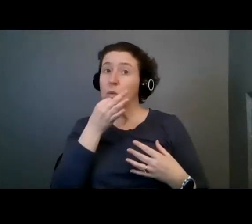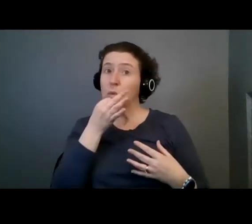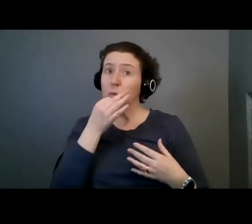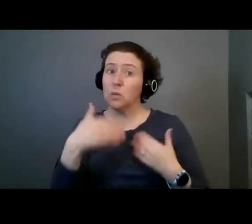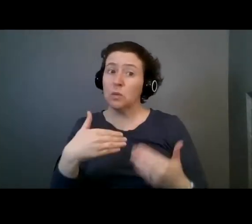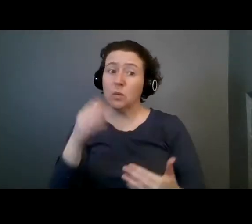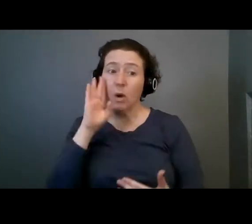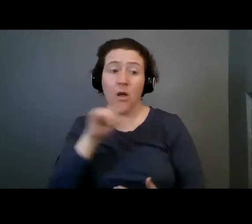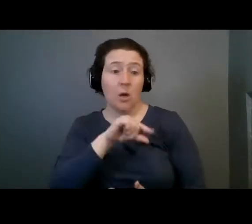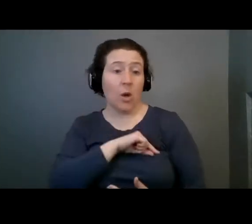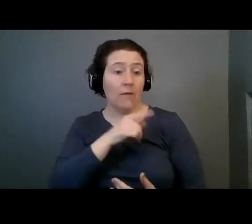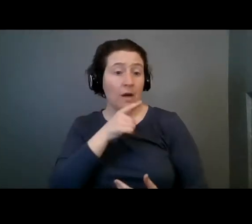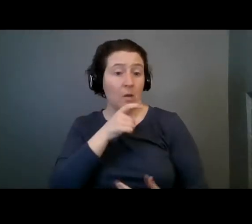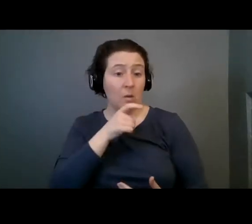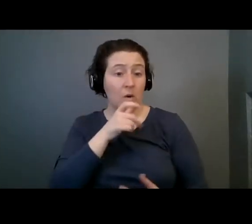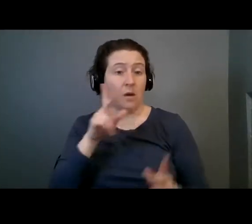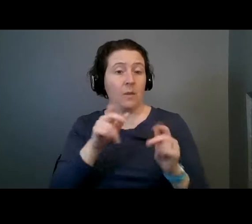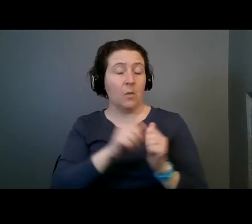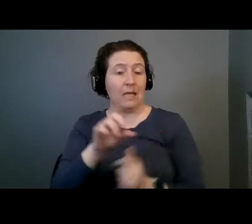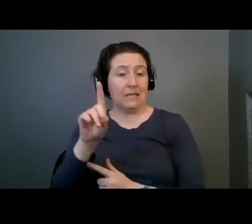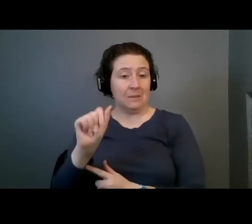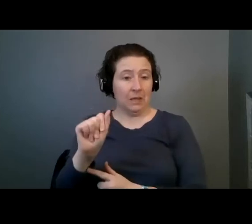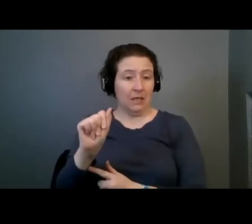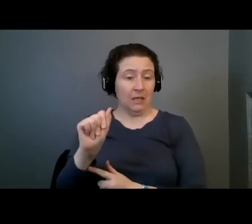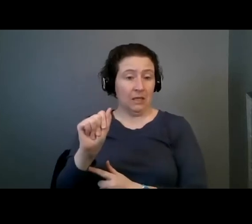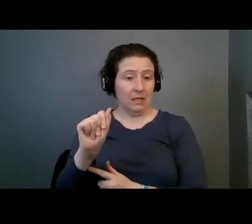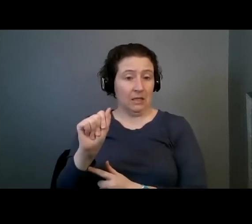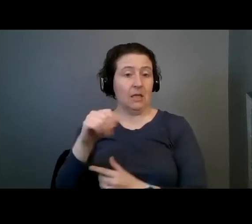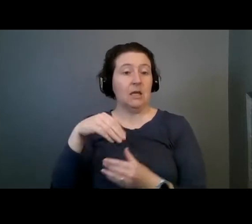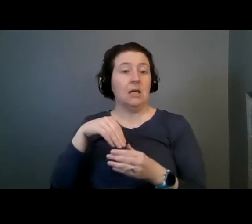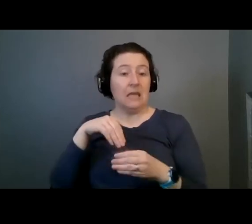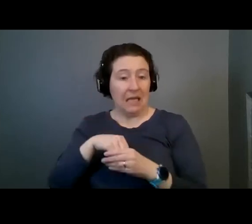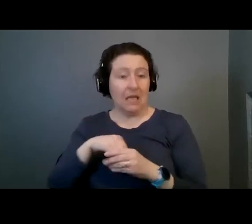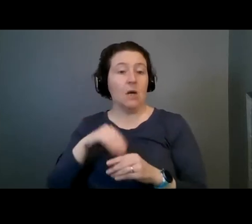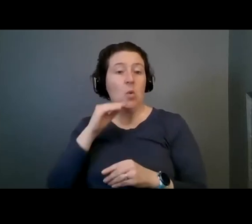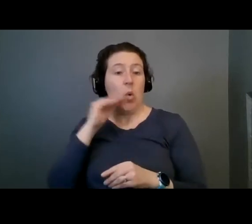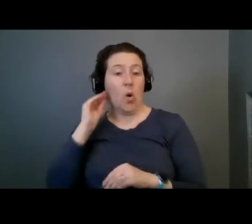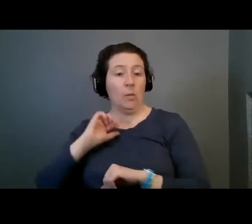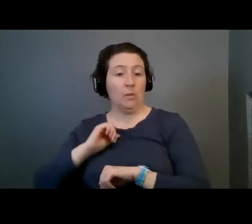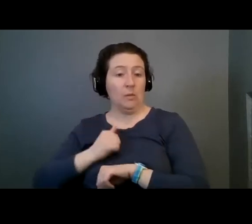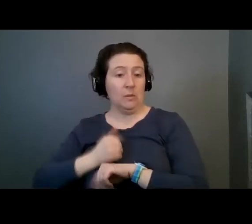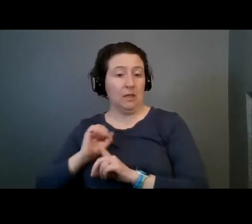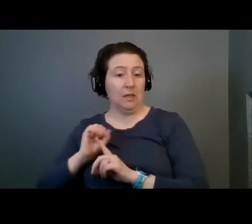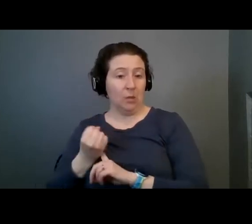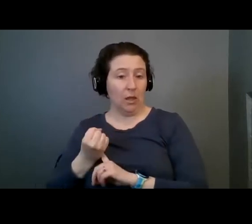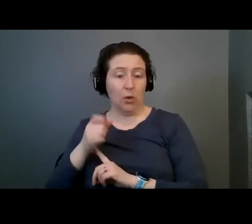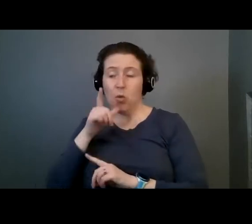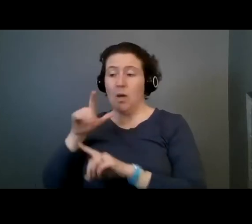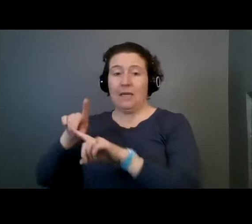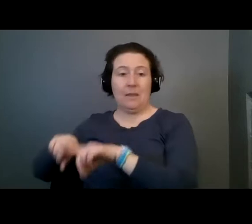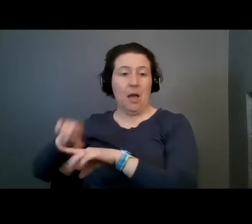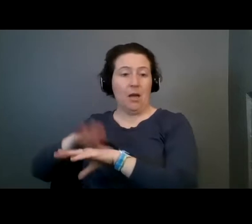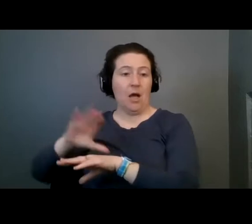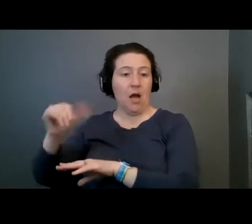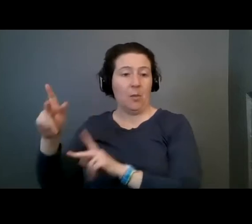who qualify are persons with disabilities in home settings who are dependent on others for